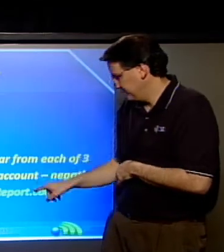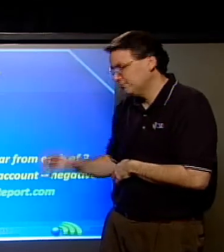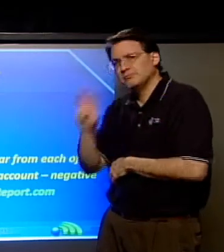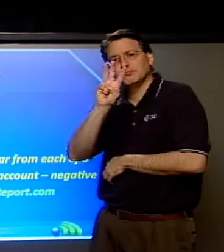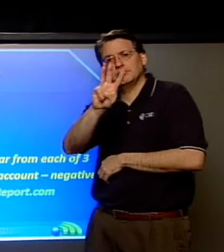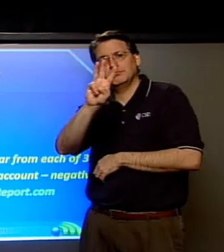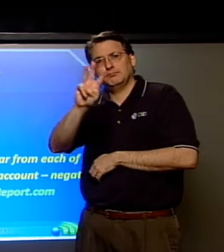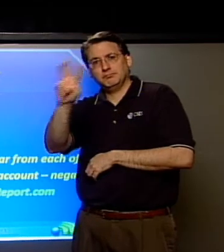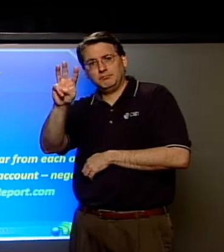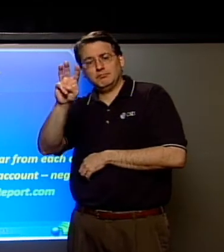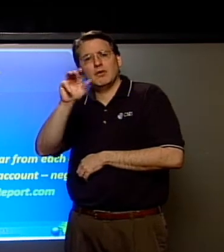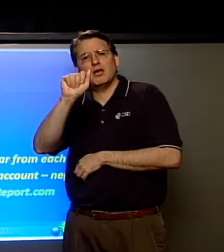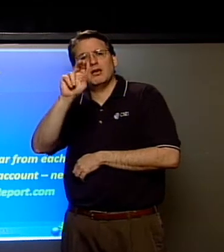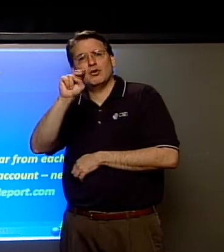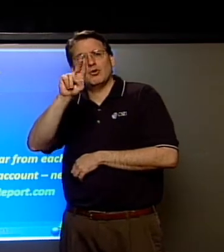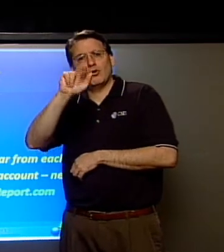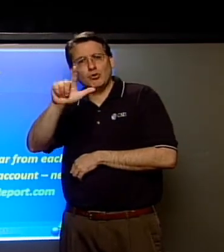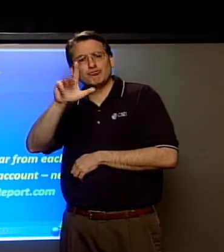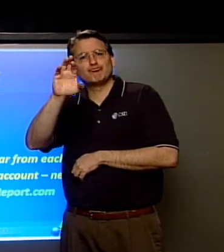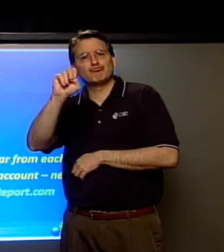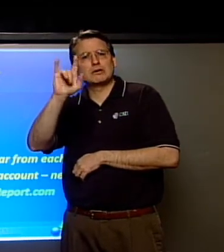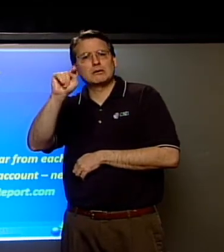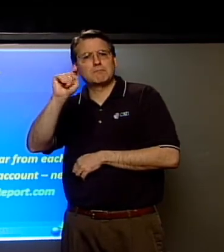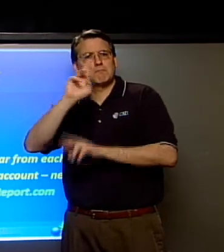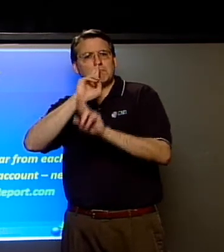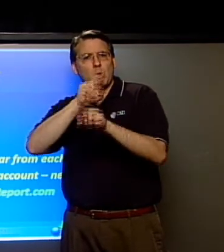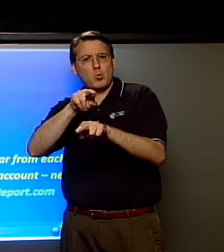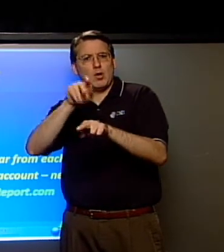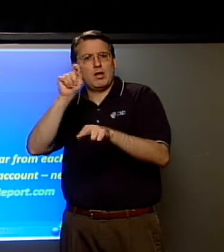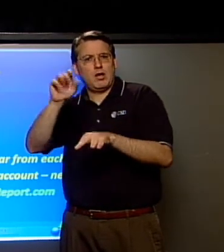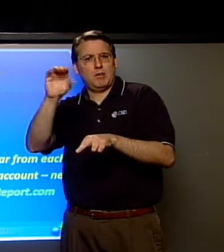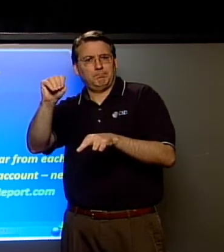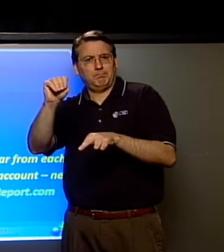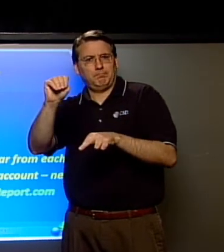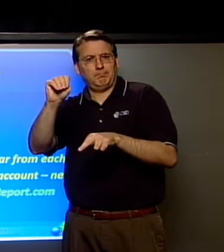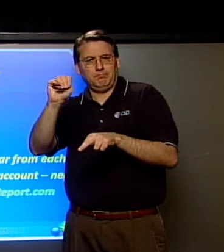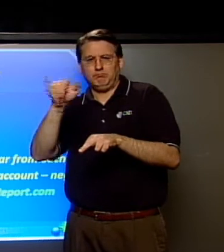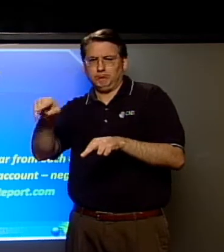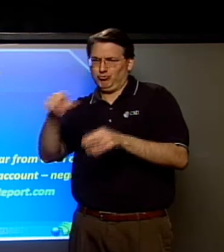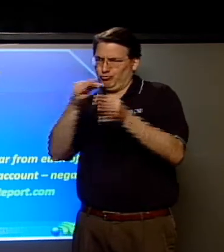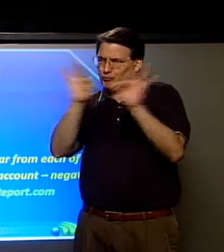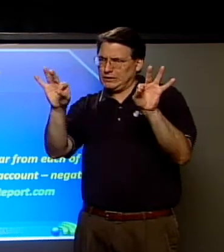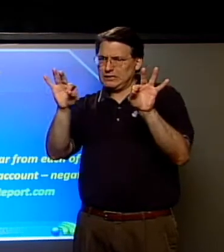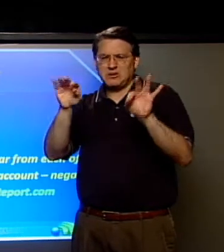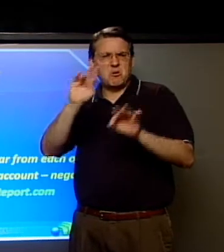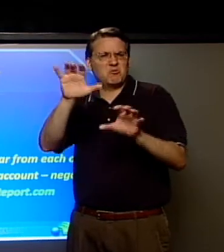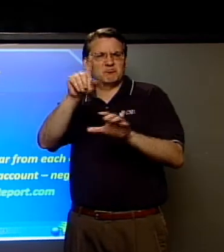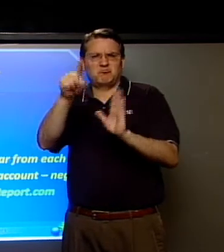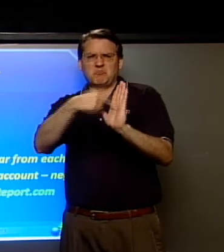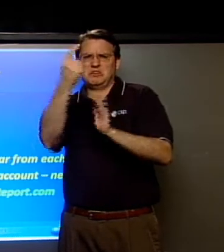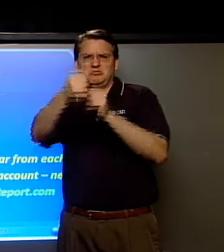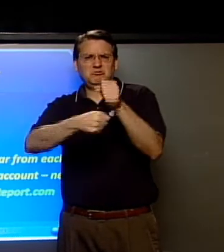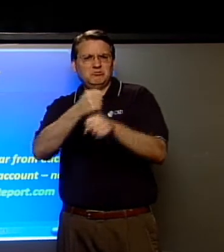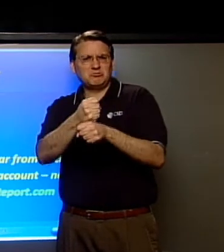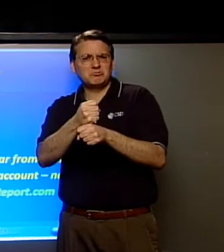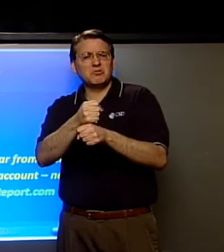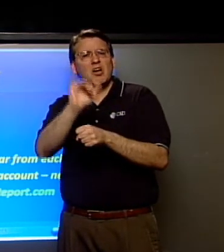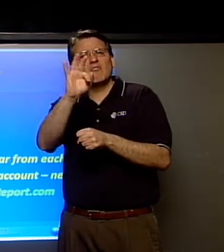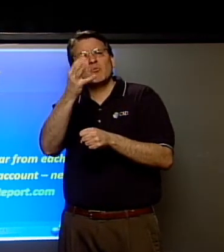Now you can go to this link, annualcreditreport.com, and find your credit report. It's free. You can